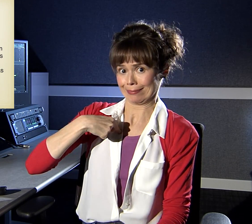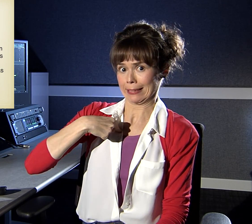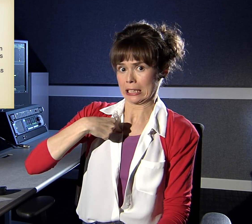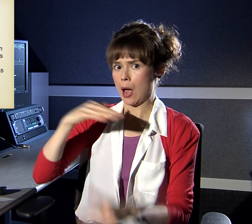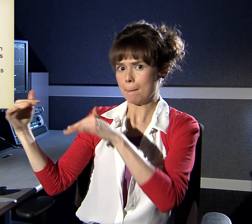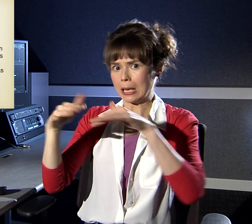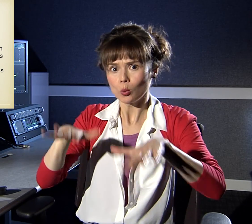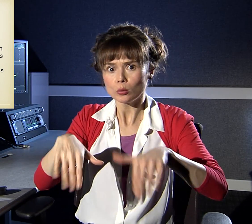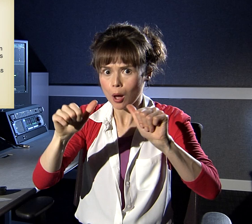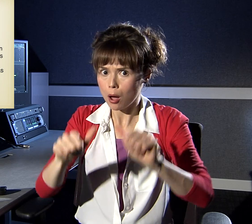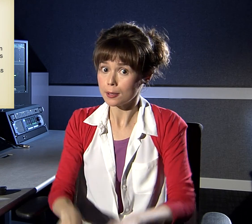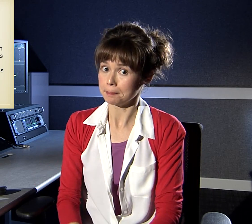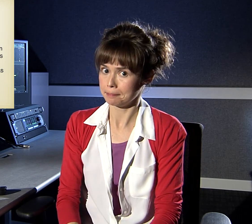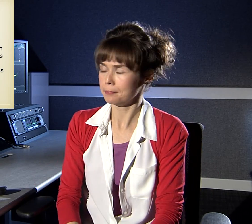to advance into war.